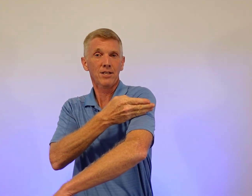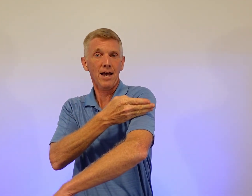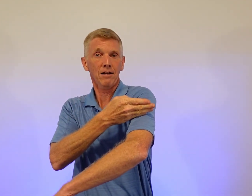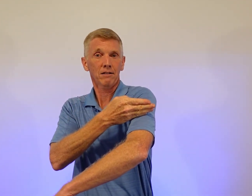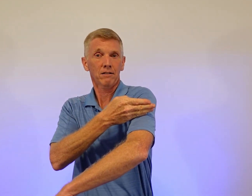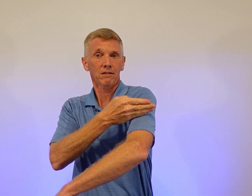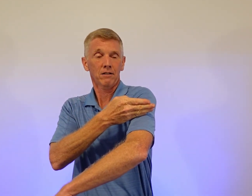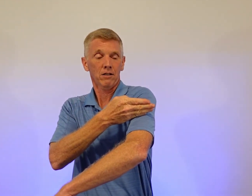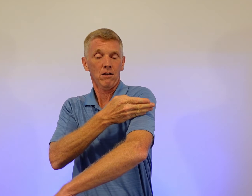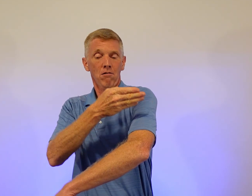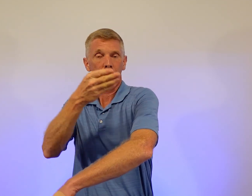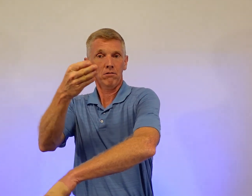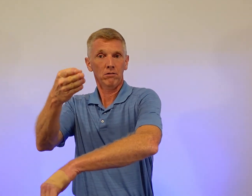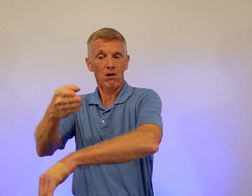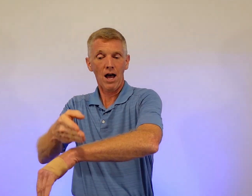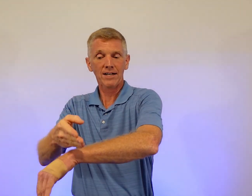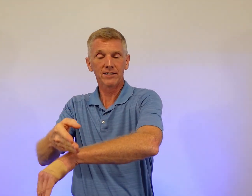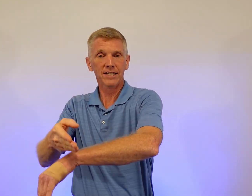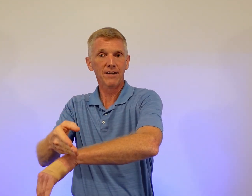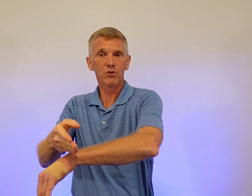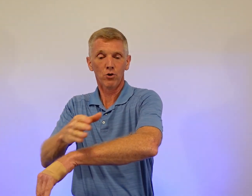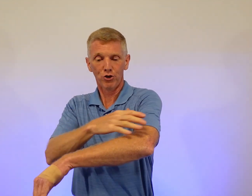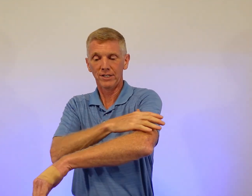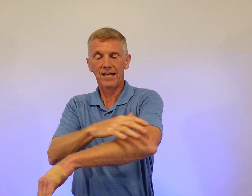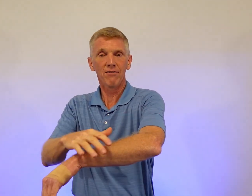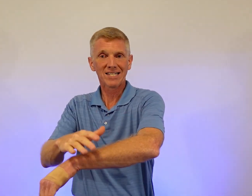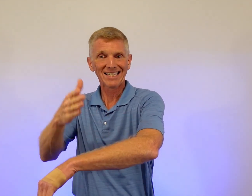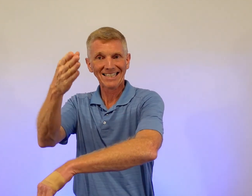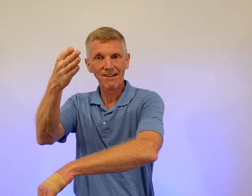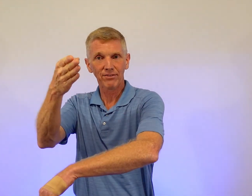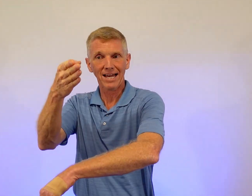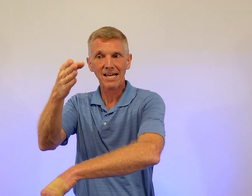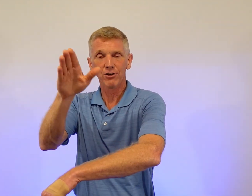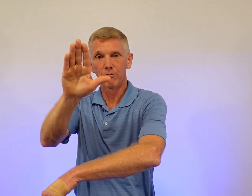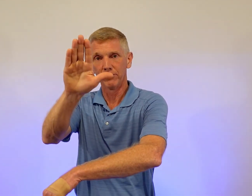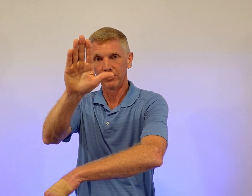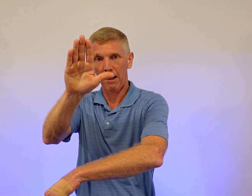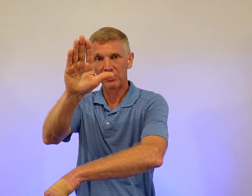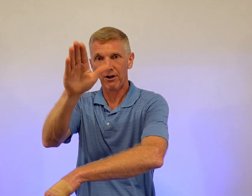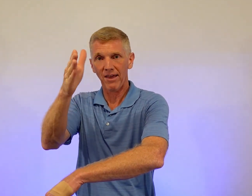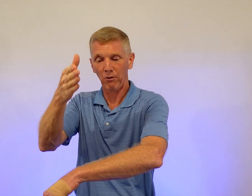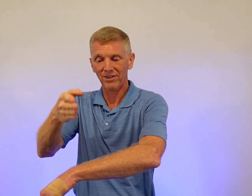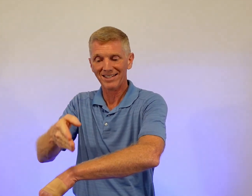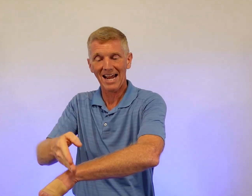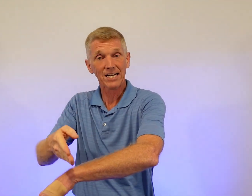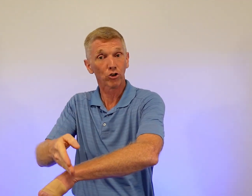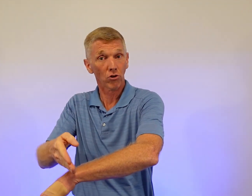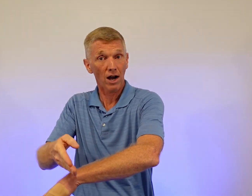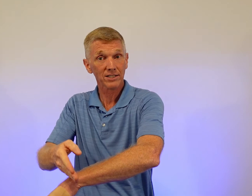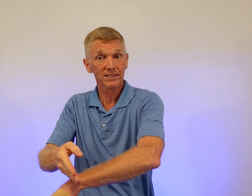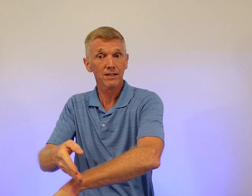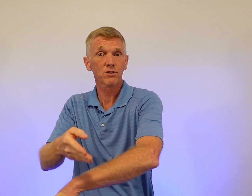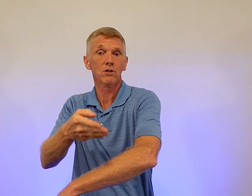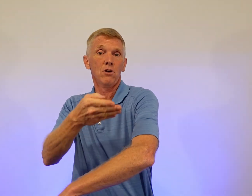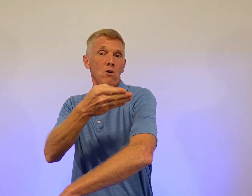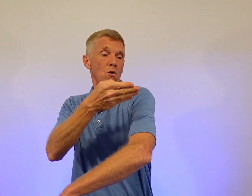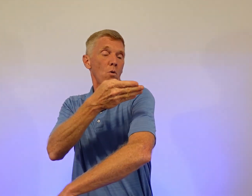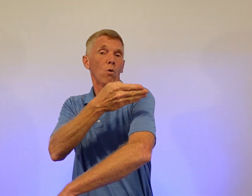that? Long sleeves, you're getting the sleeve length, you're demonstrating that with this hand here, long sleeves or